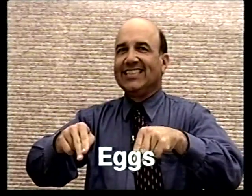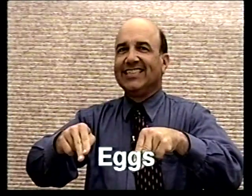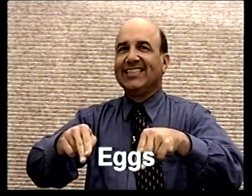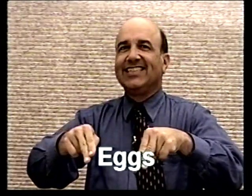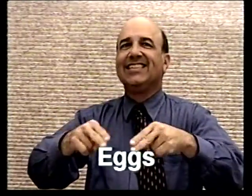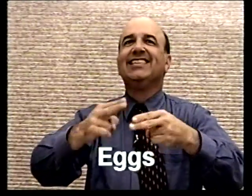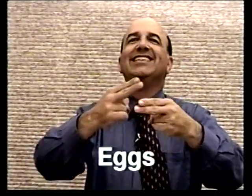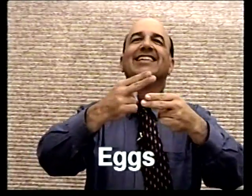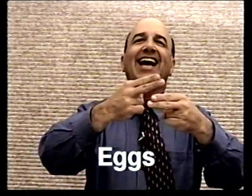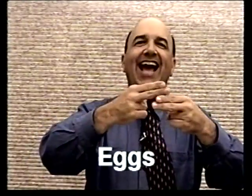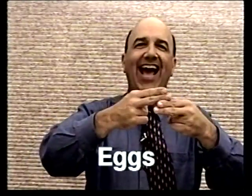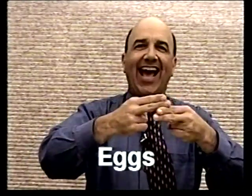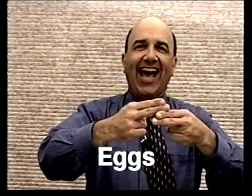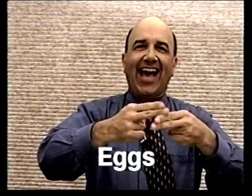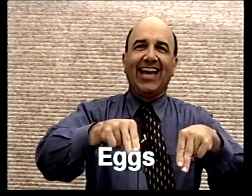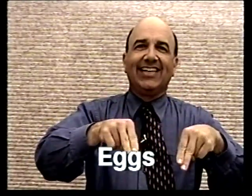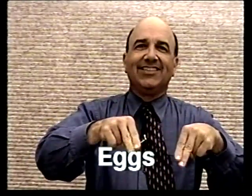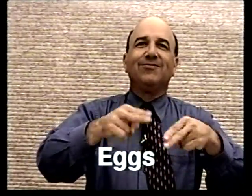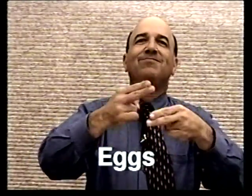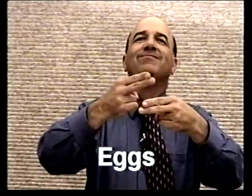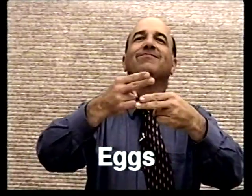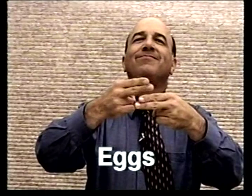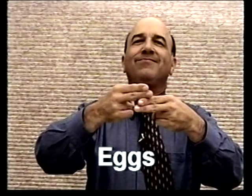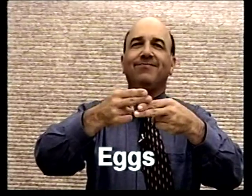egg, egg.